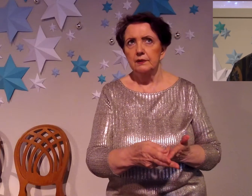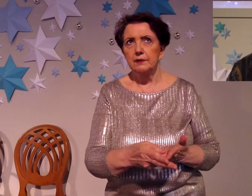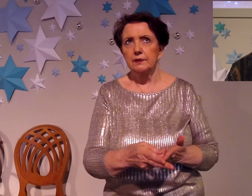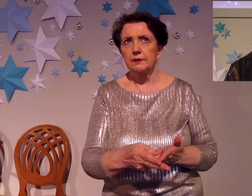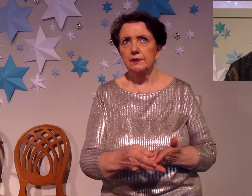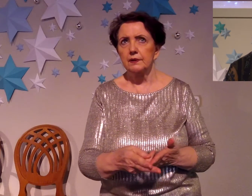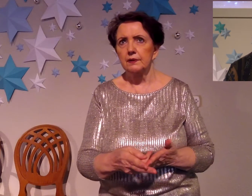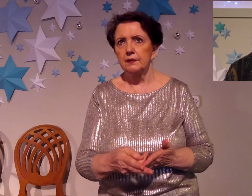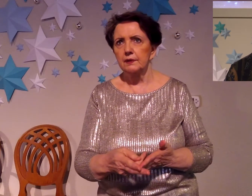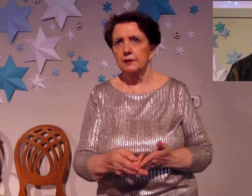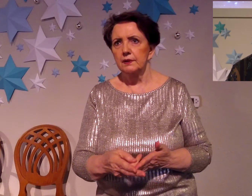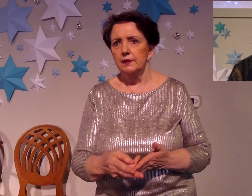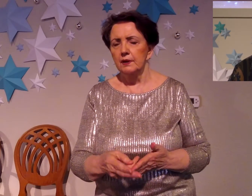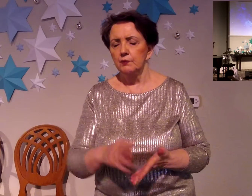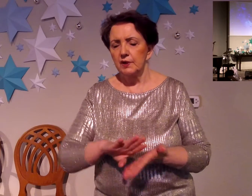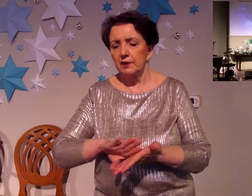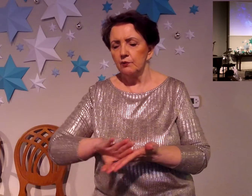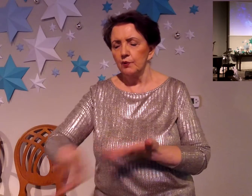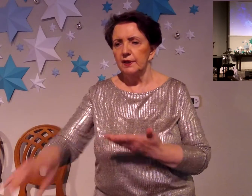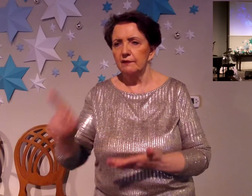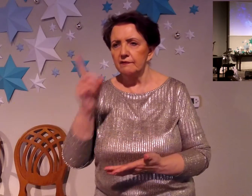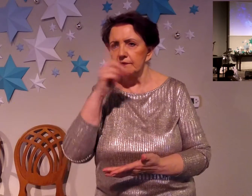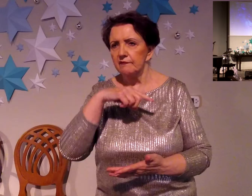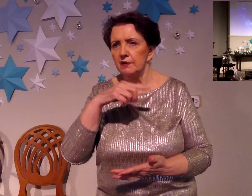out those false ideas.